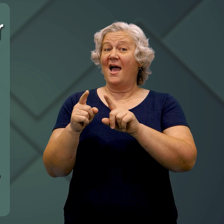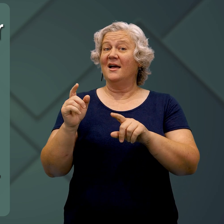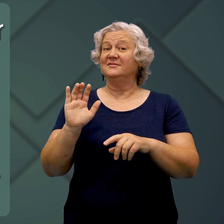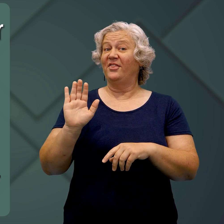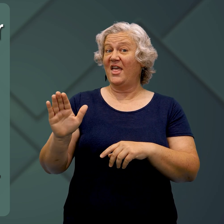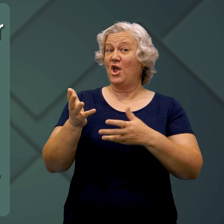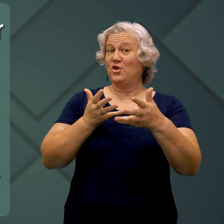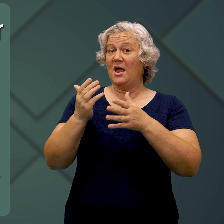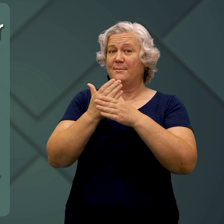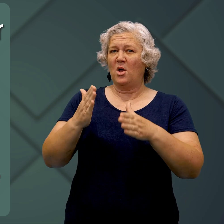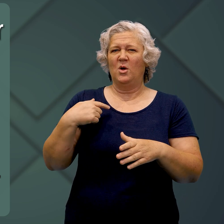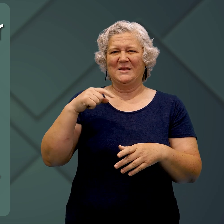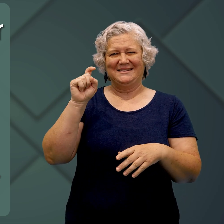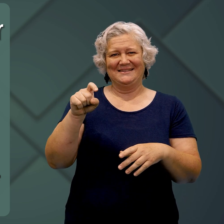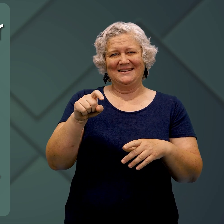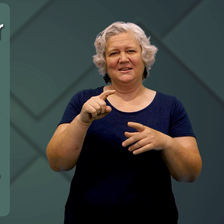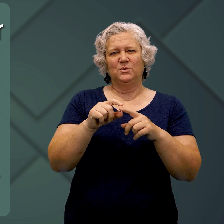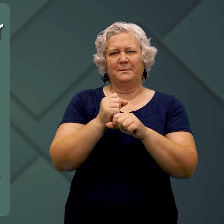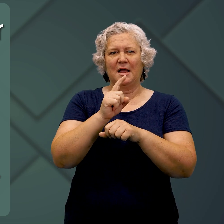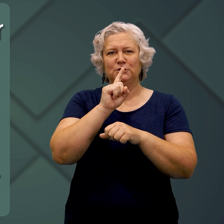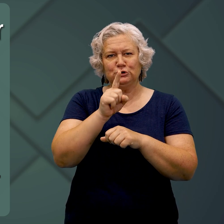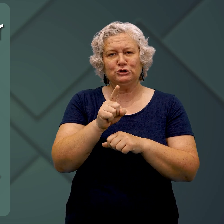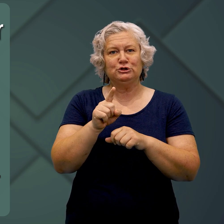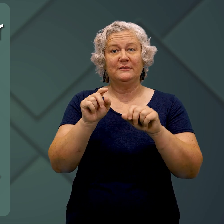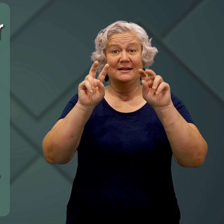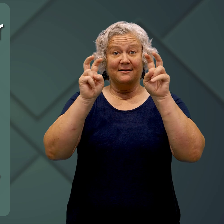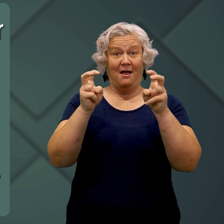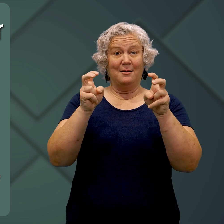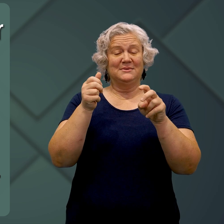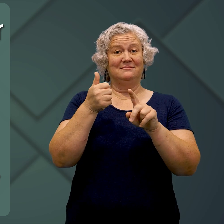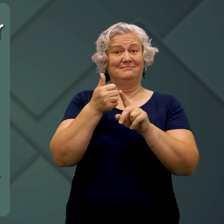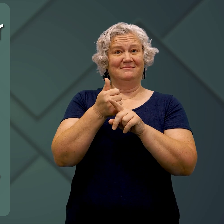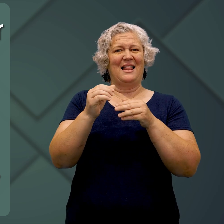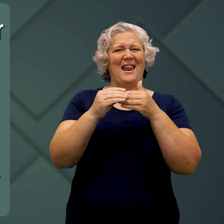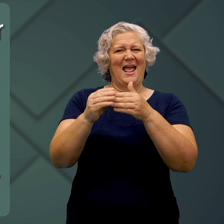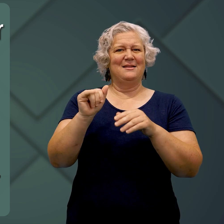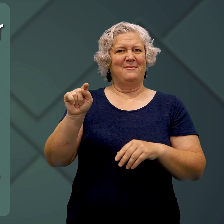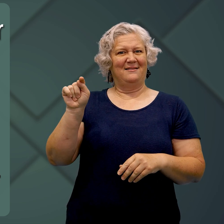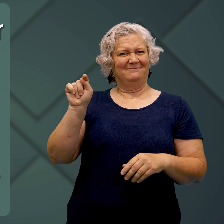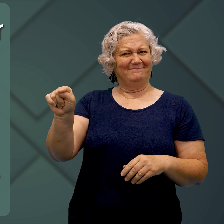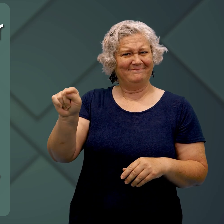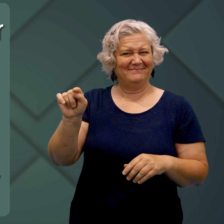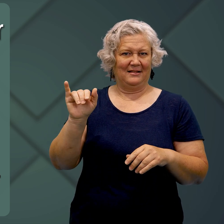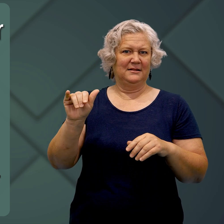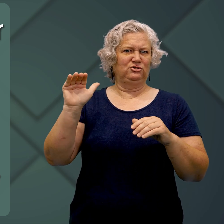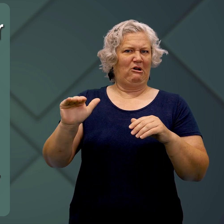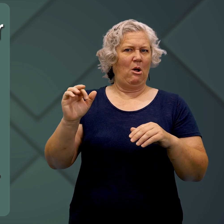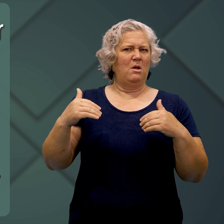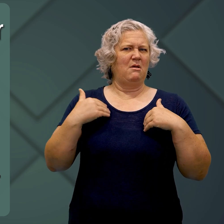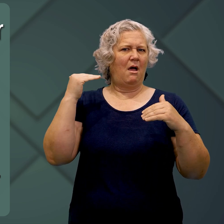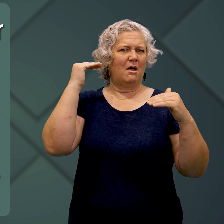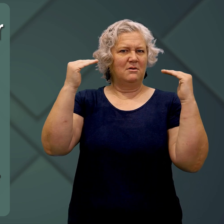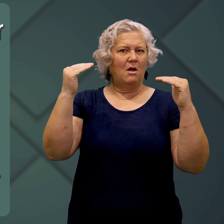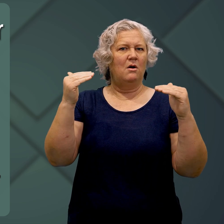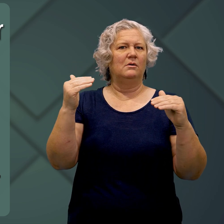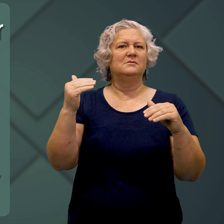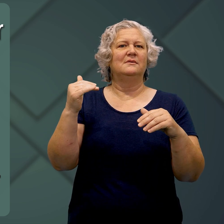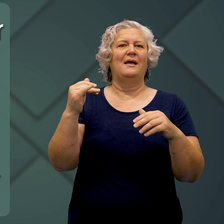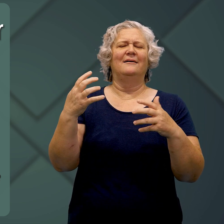As their interaction partners, we need to make sure that the topics are led by what the child or young adult shows as their interests in that